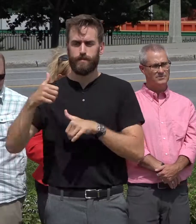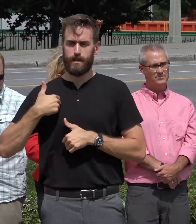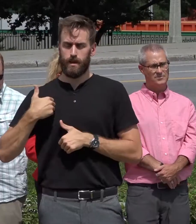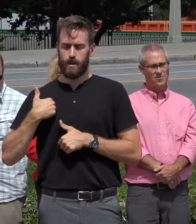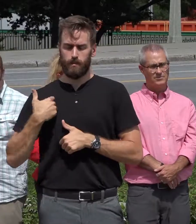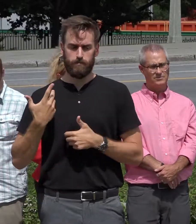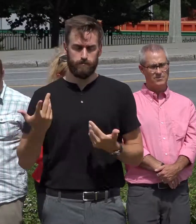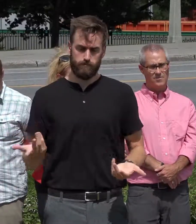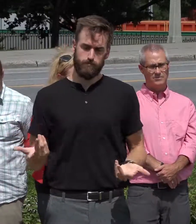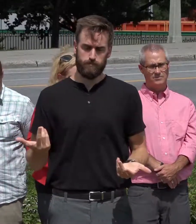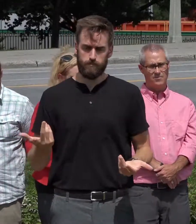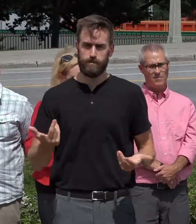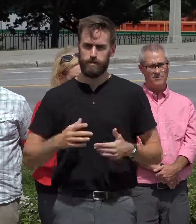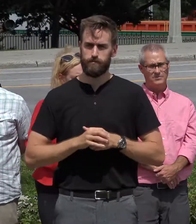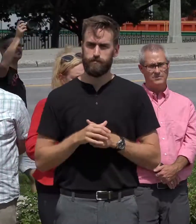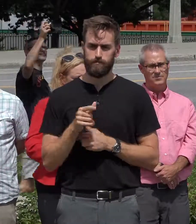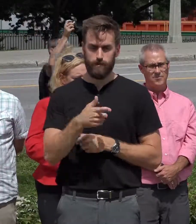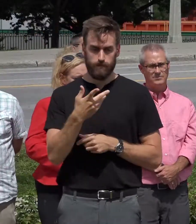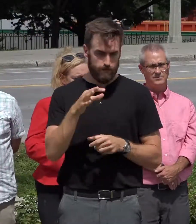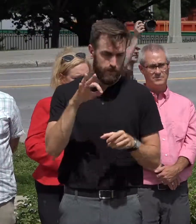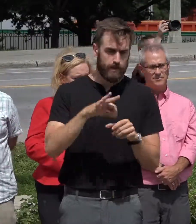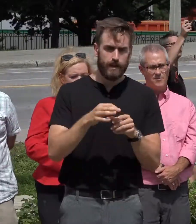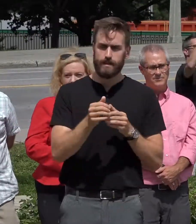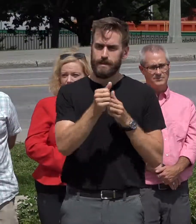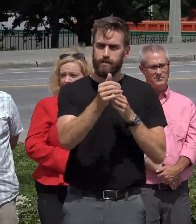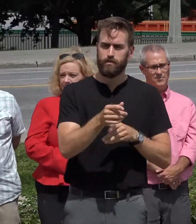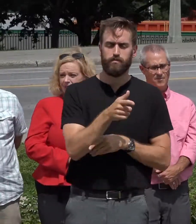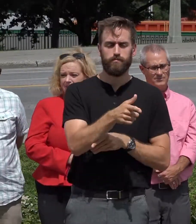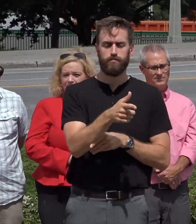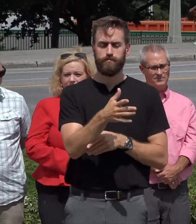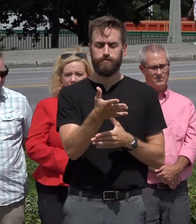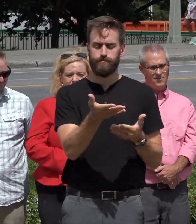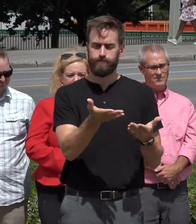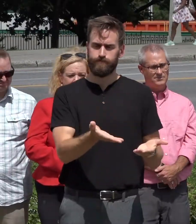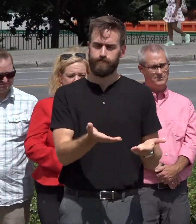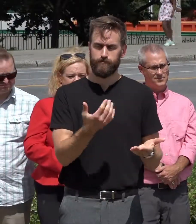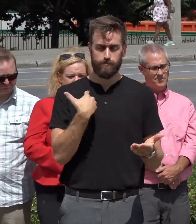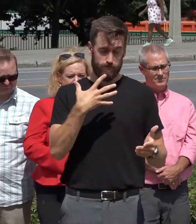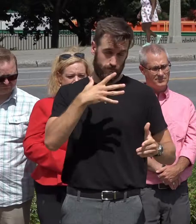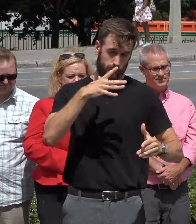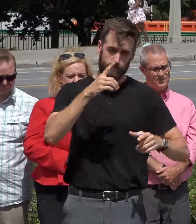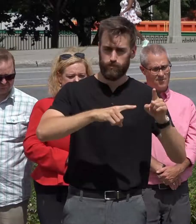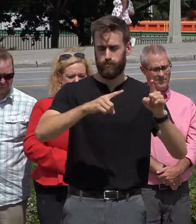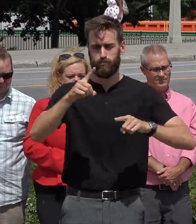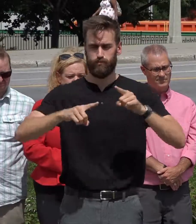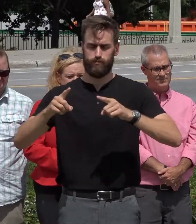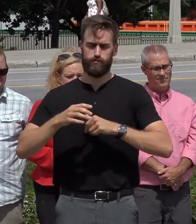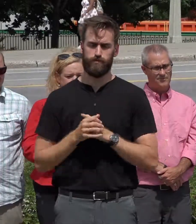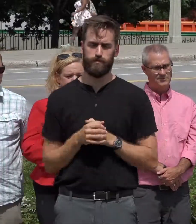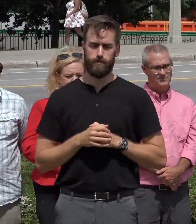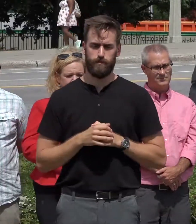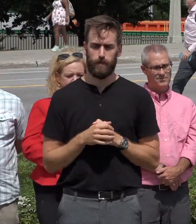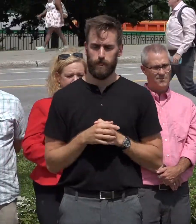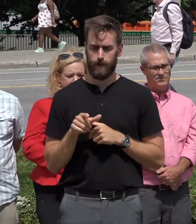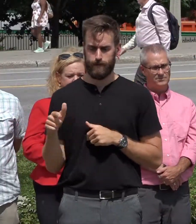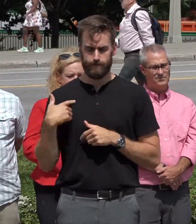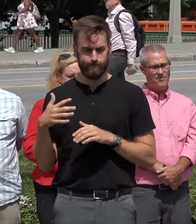but they elect leaders, a diversity of leaders at a much greater rate than we do,